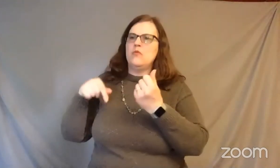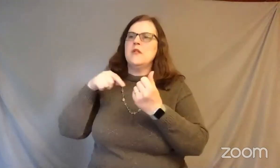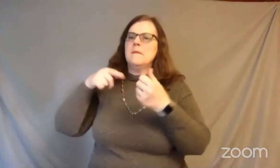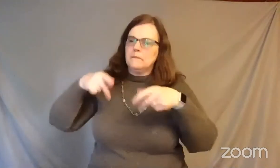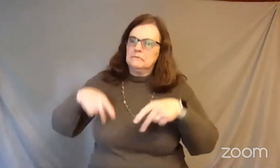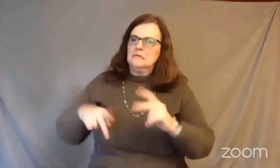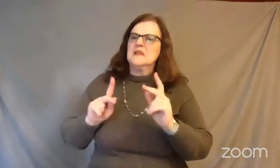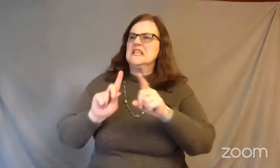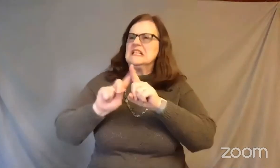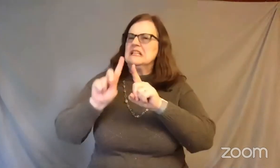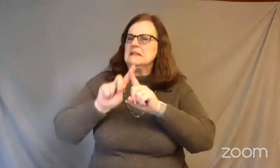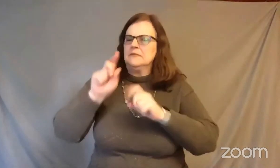languages.